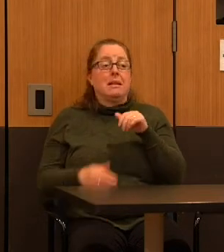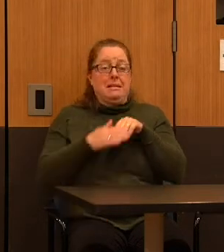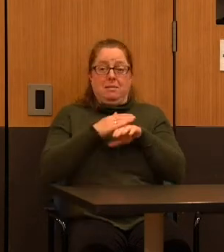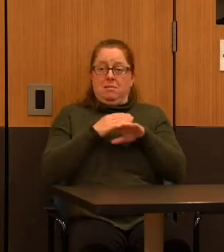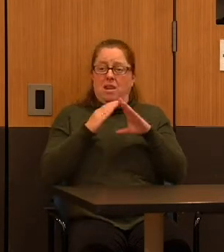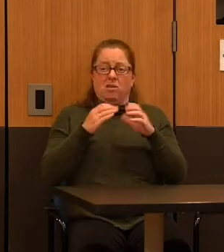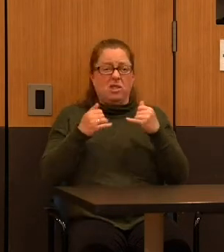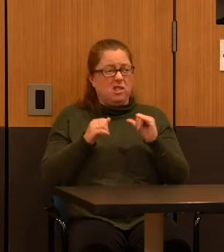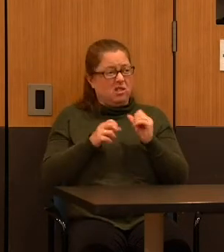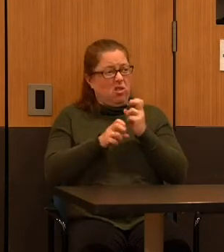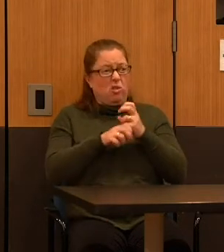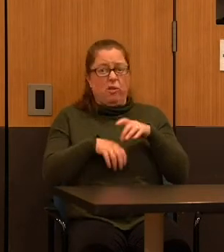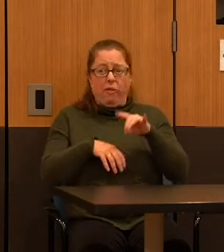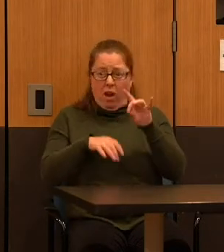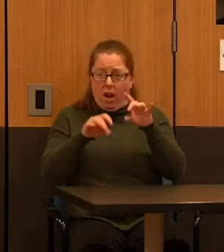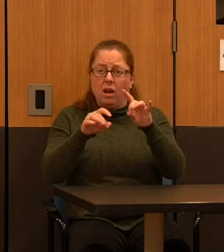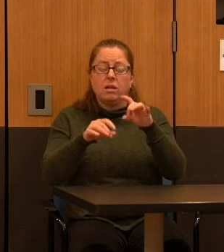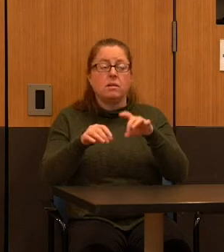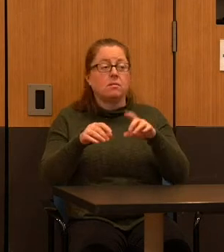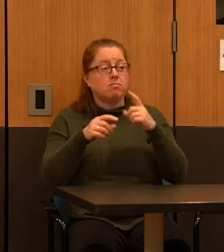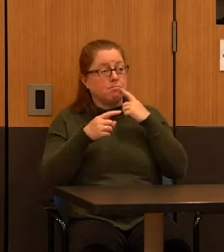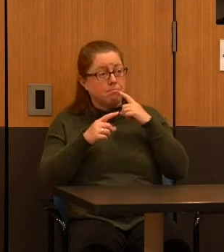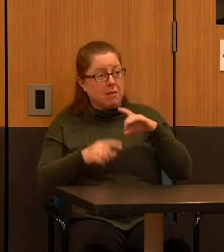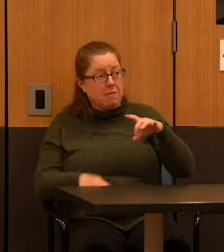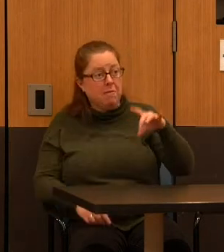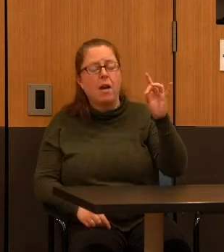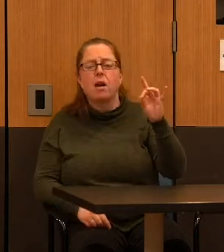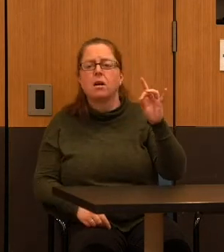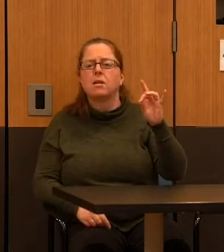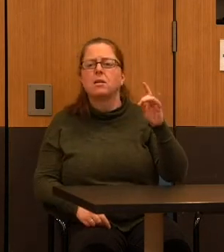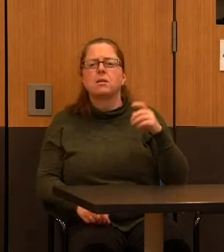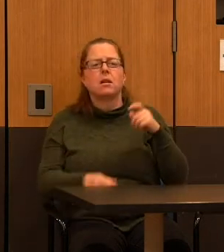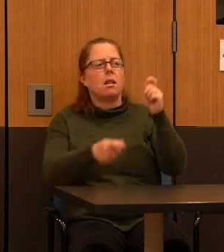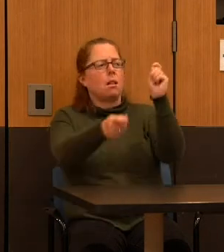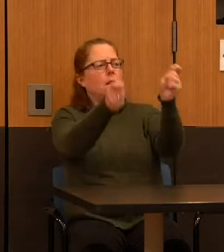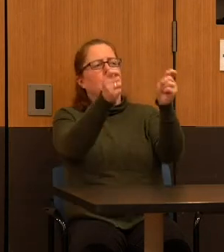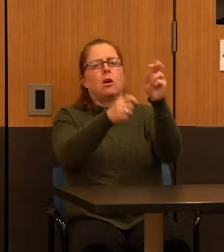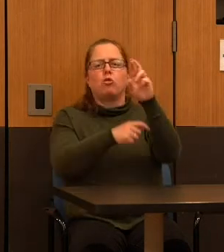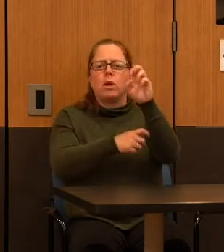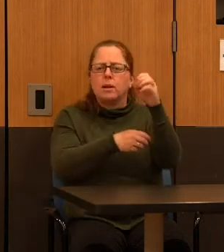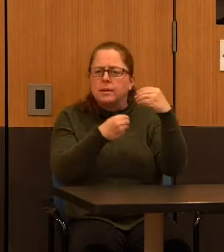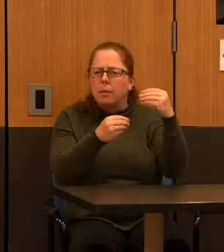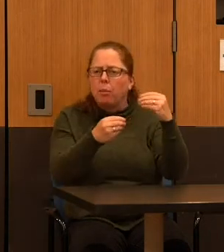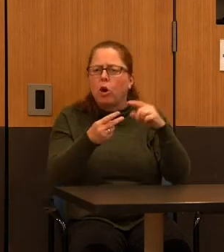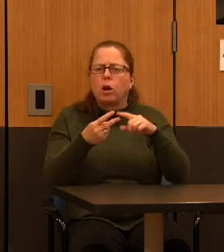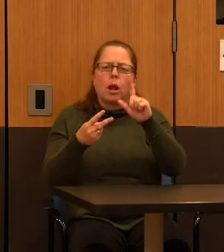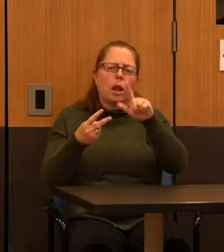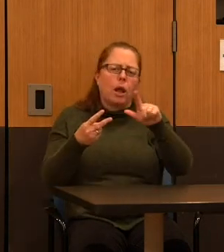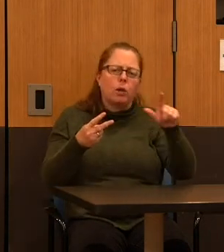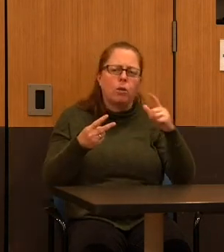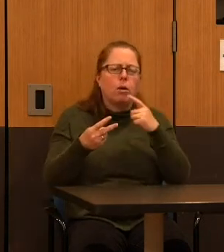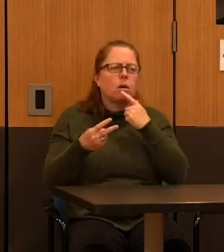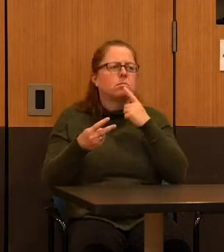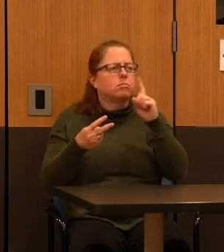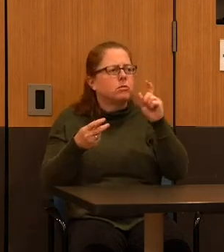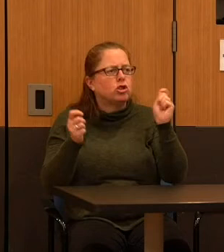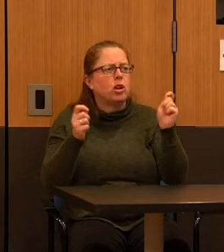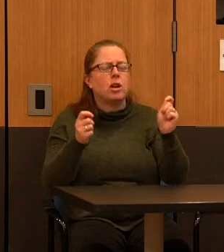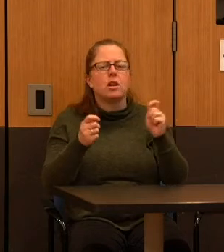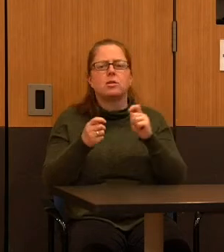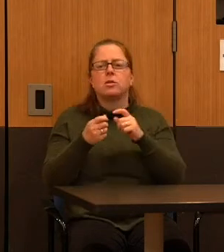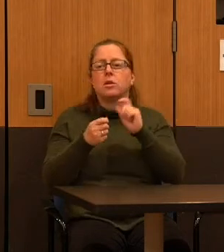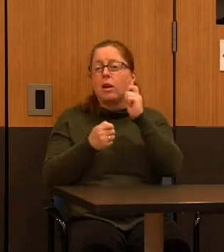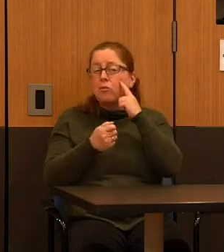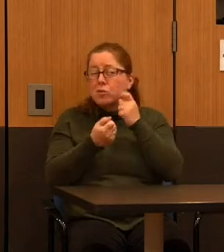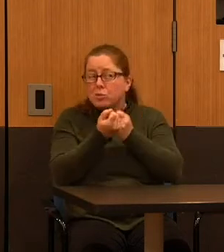find. And once it's found, it's often subject to the whims of changing real estate, landlords, or government support. If